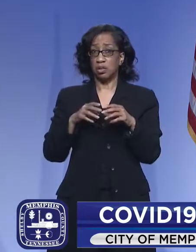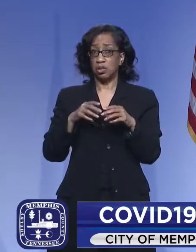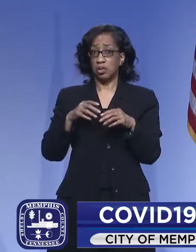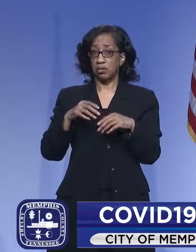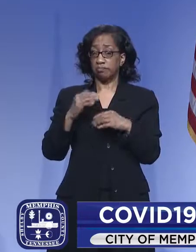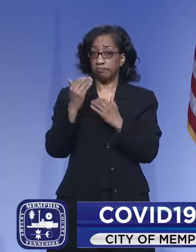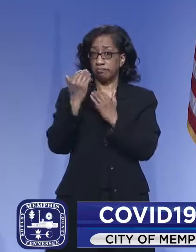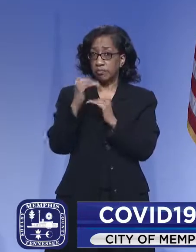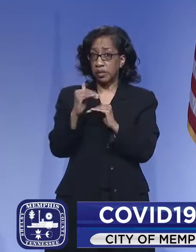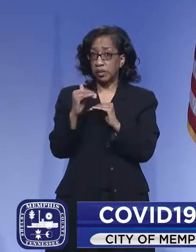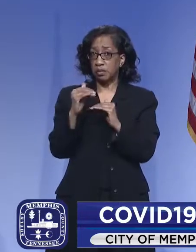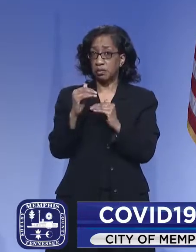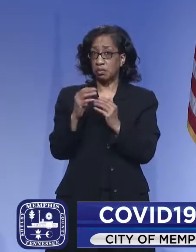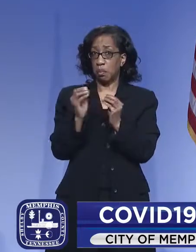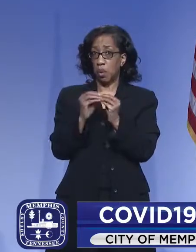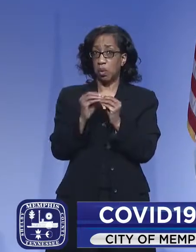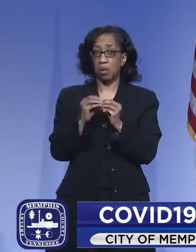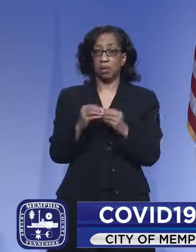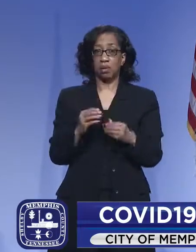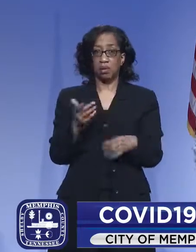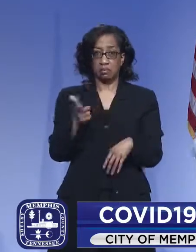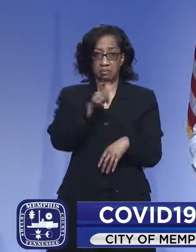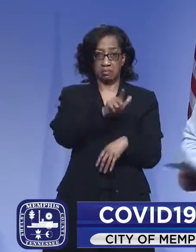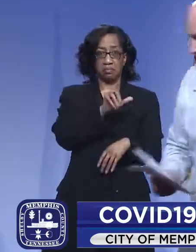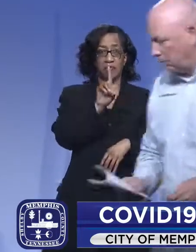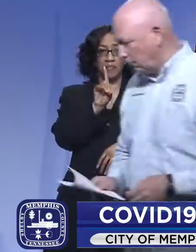So I'll let David talk about the R naught.